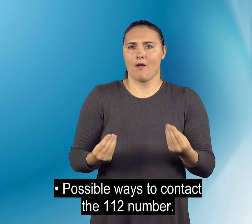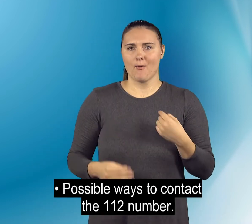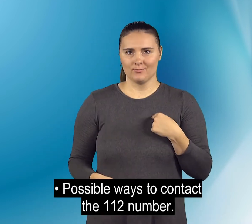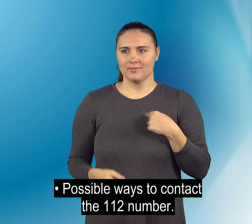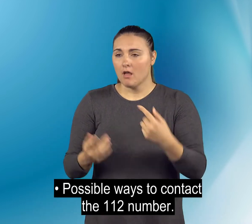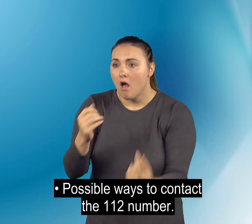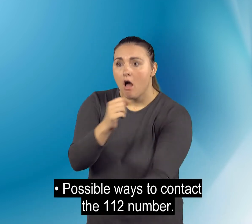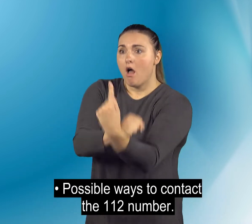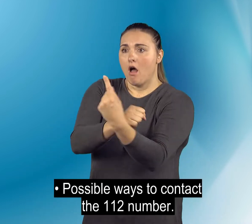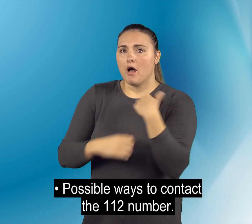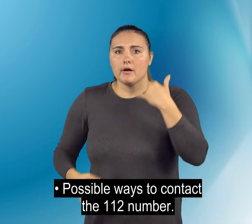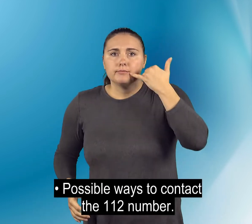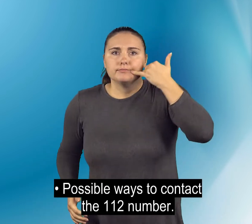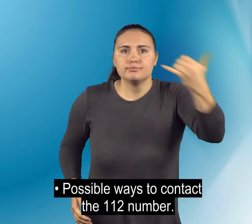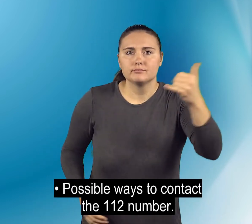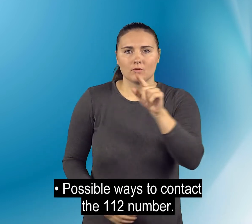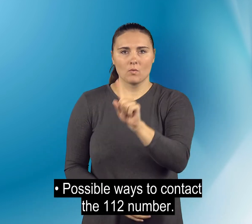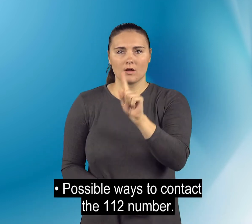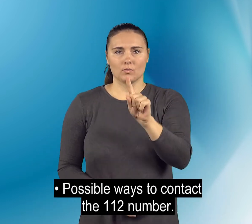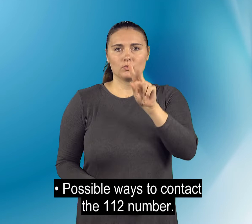Possible ways to contact the 112 number.